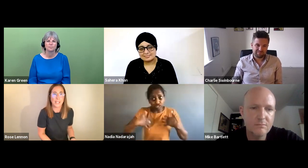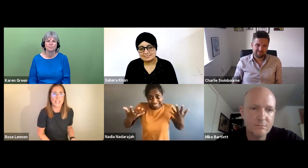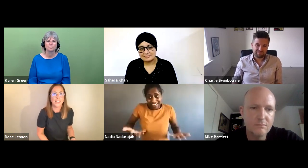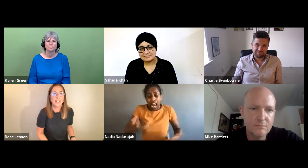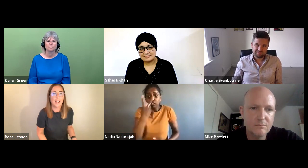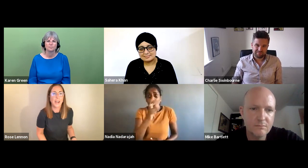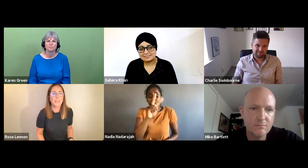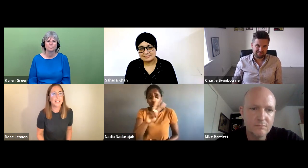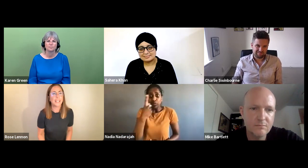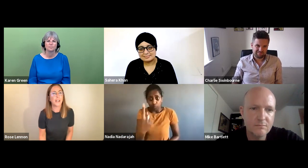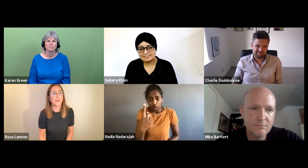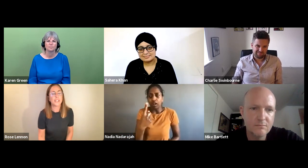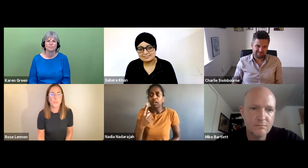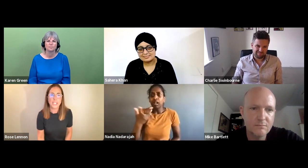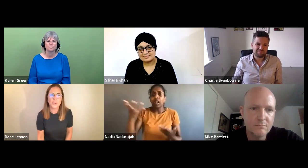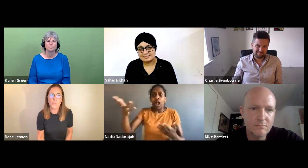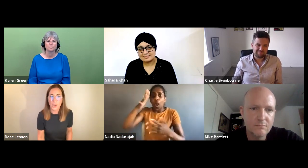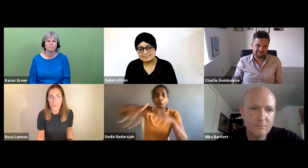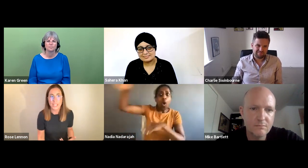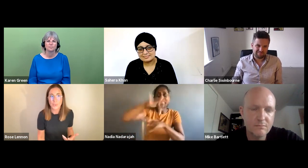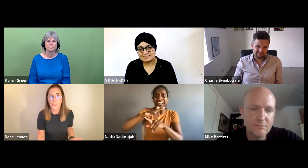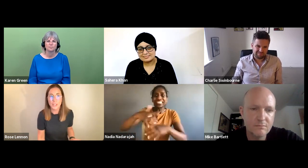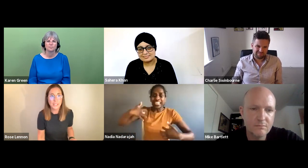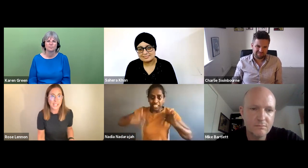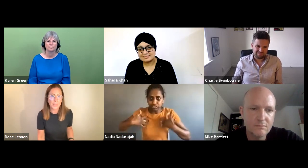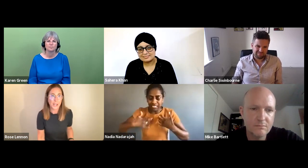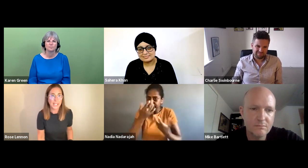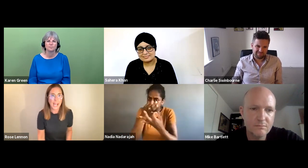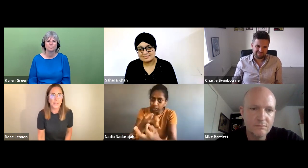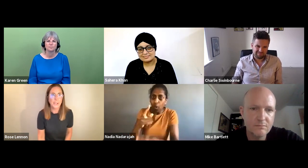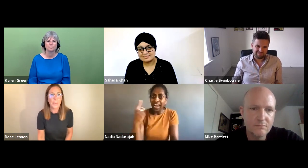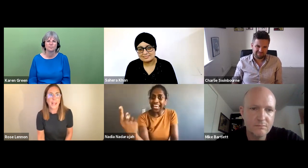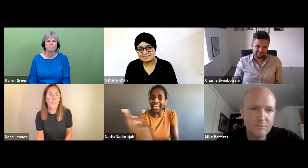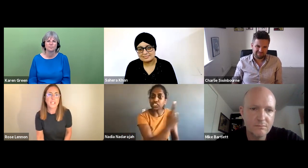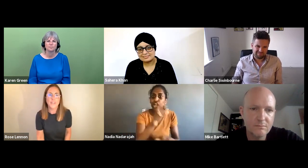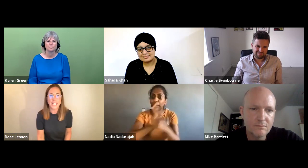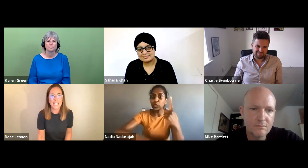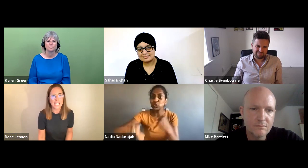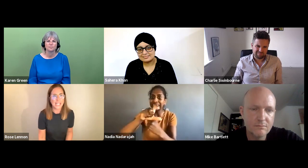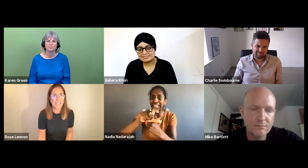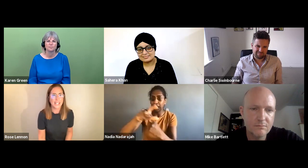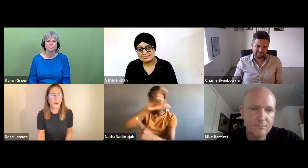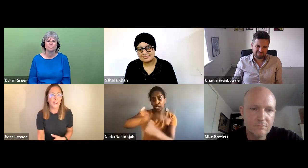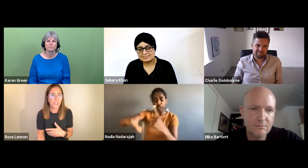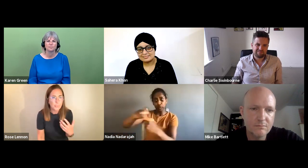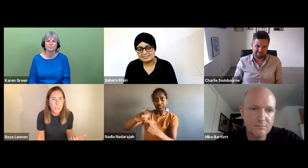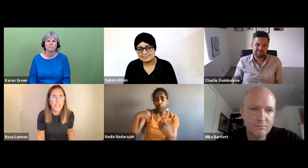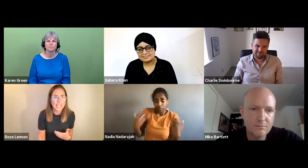comments? You know, in 2021, as we are now, everyone's fascinated on